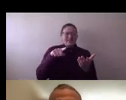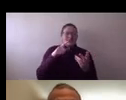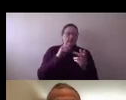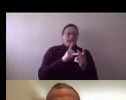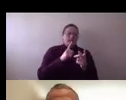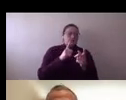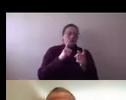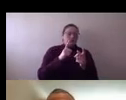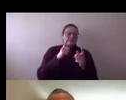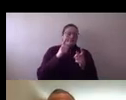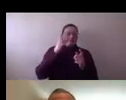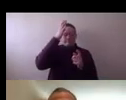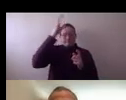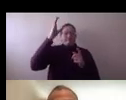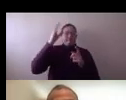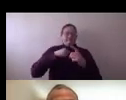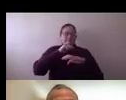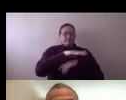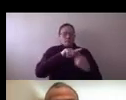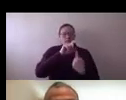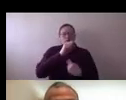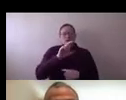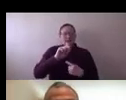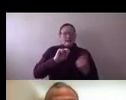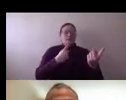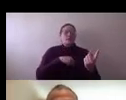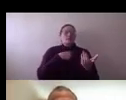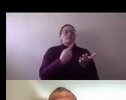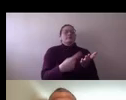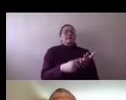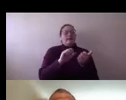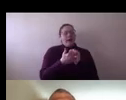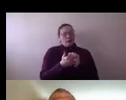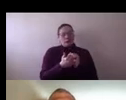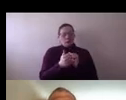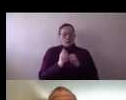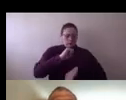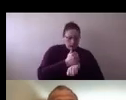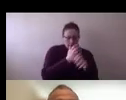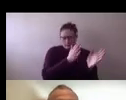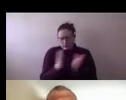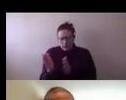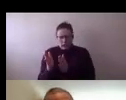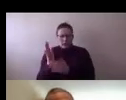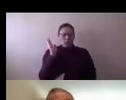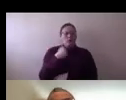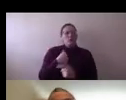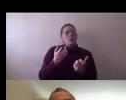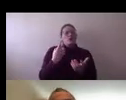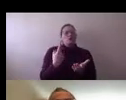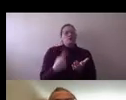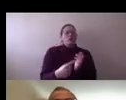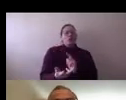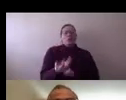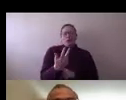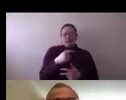to Shannon when we talk about how to shape the talk. So I want to talk about three things. One